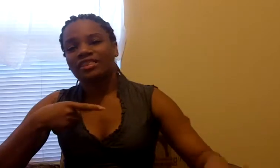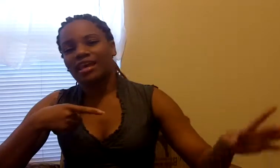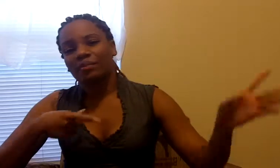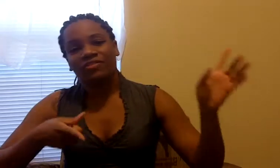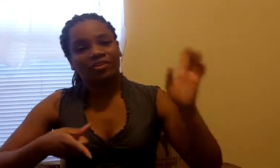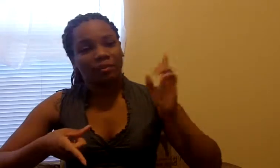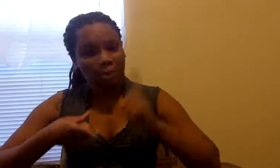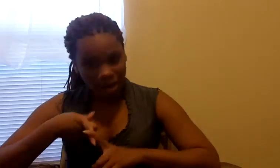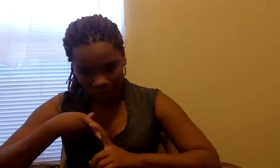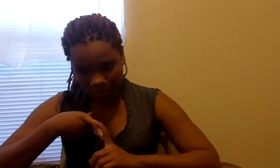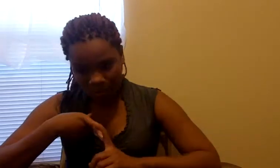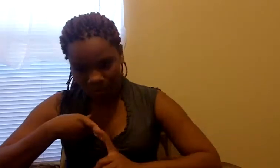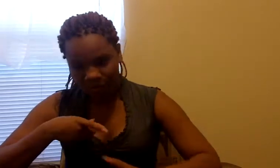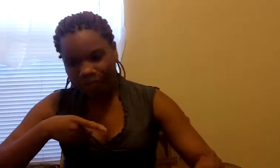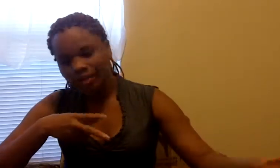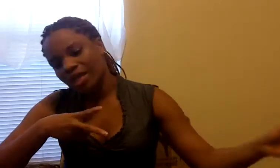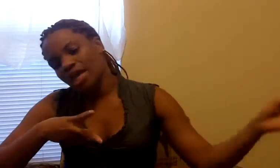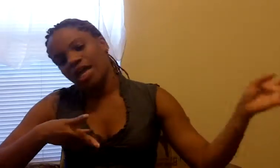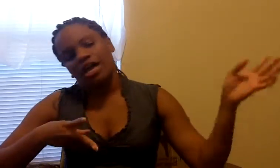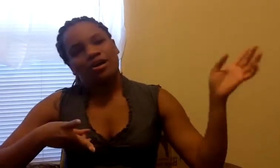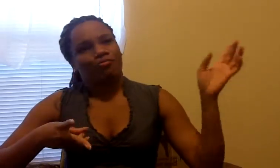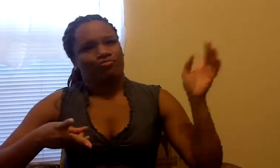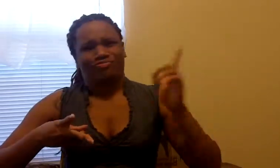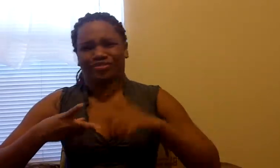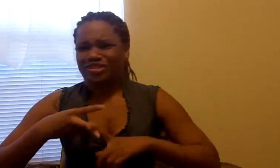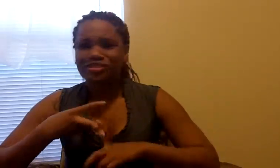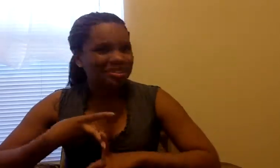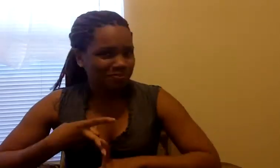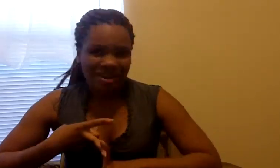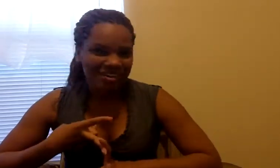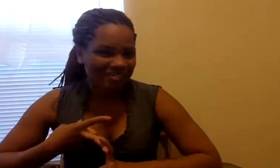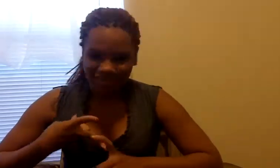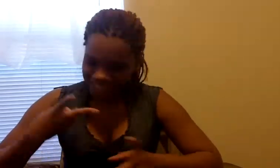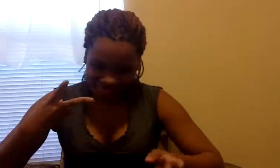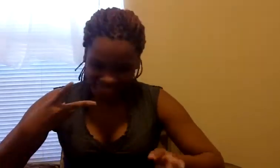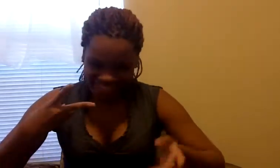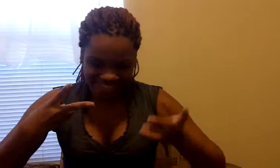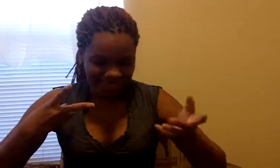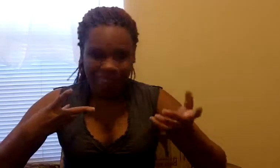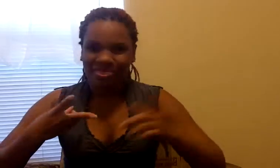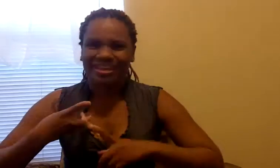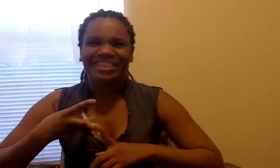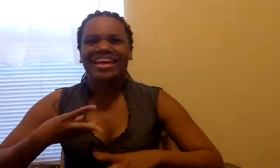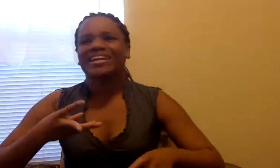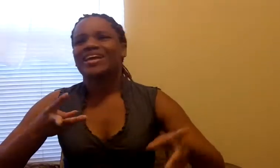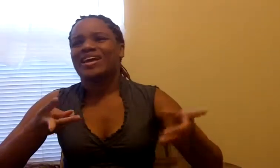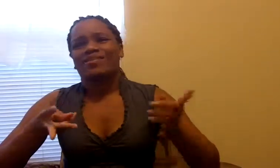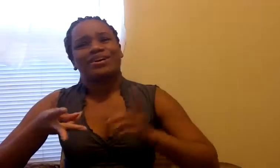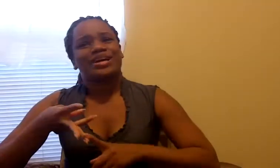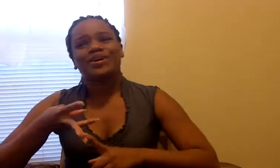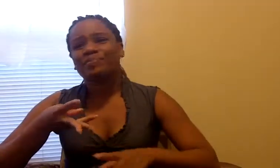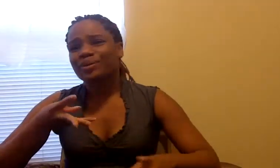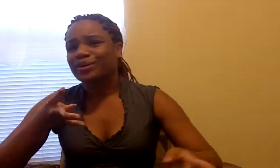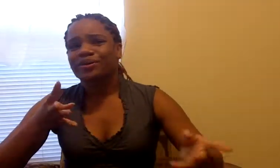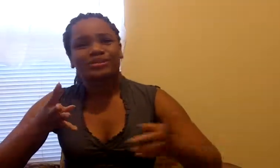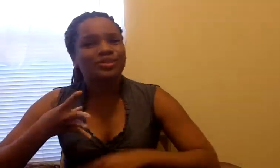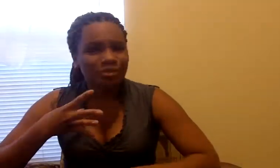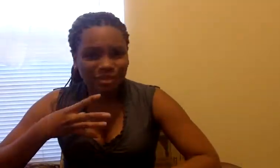that I'm either a parapro, the student's parent for whatever reason. Some people think that, a helper, a tutor,